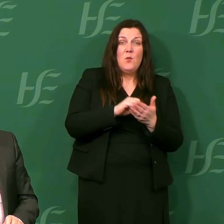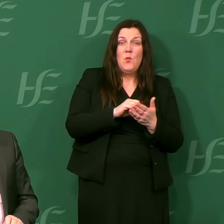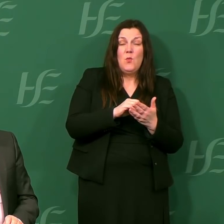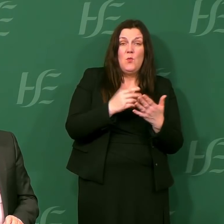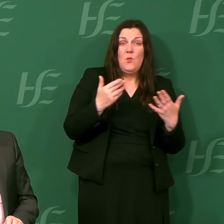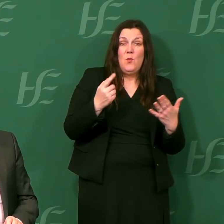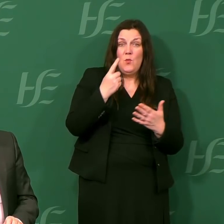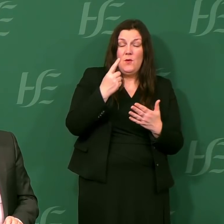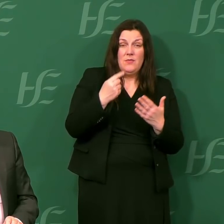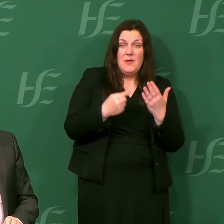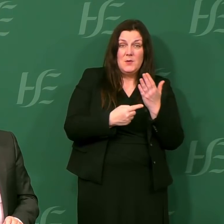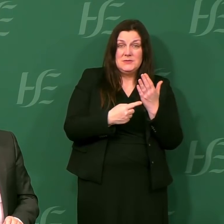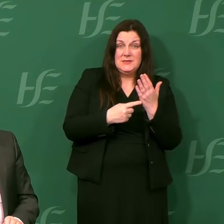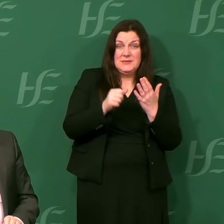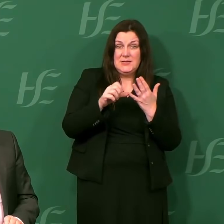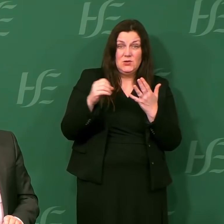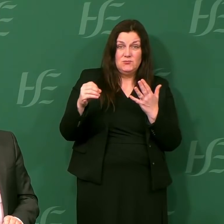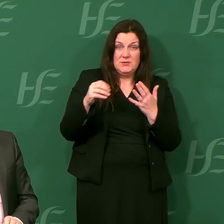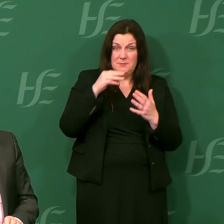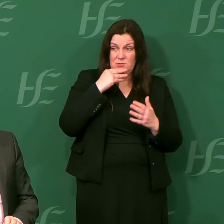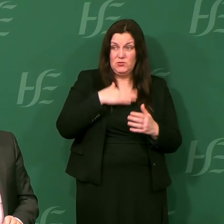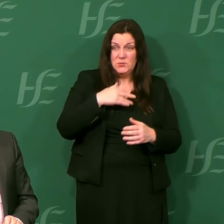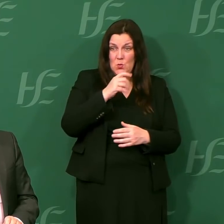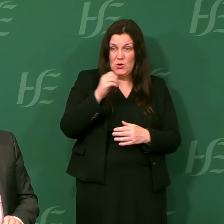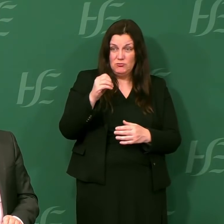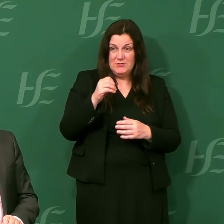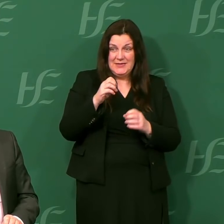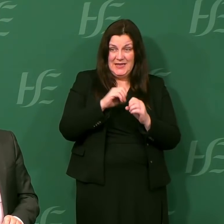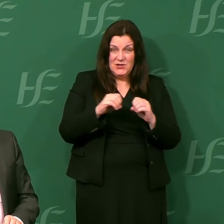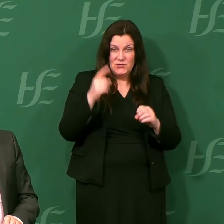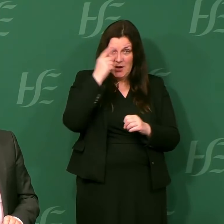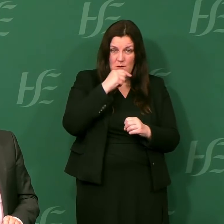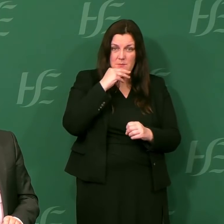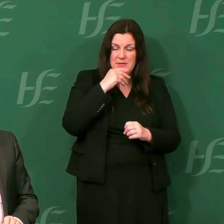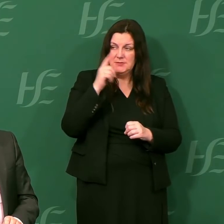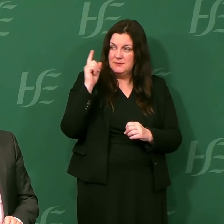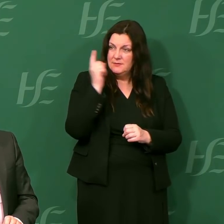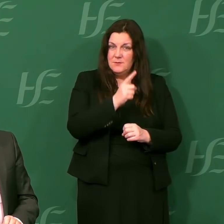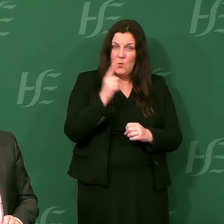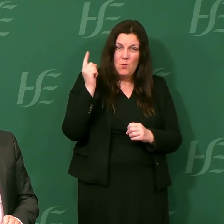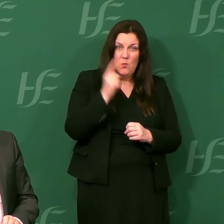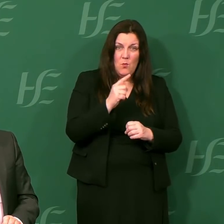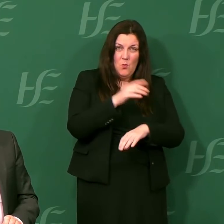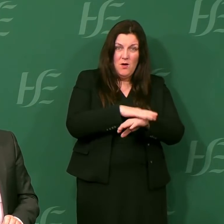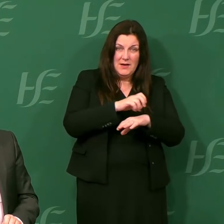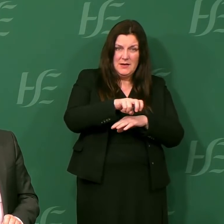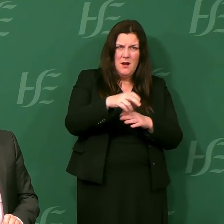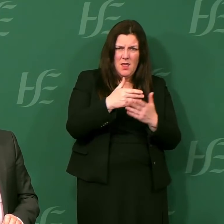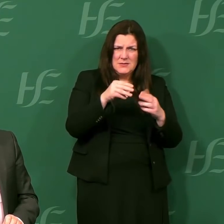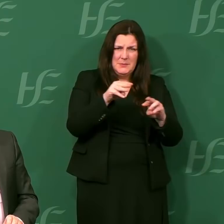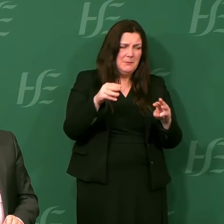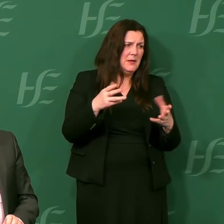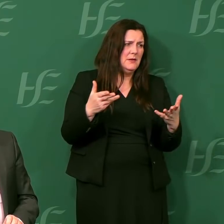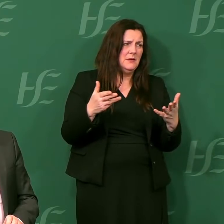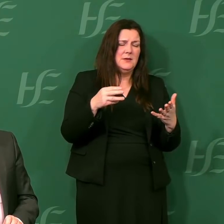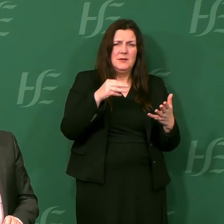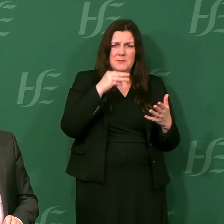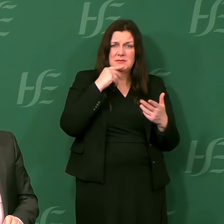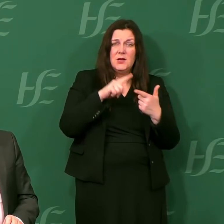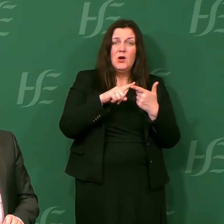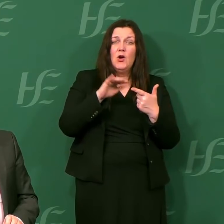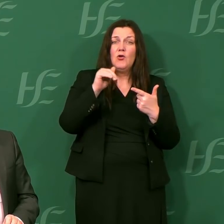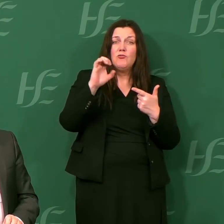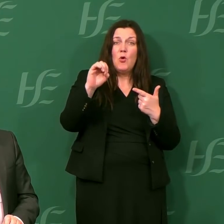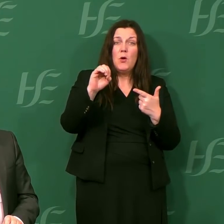and they could only accommodate 100 an hour. So, from 8 to 11, they run the walk-ins and then had to send quite a large number of people home. And then the Croke Park